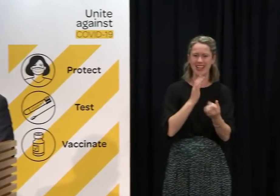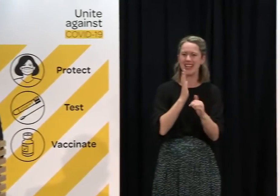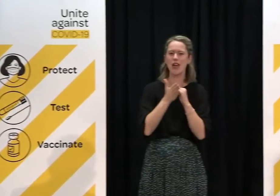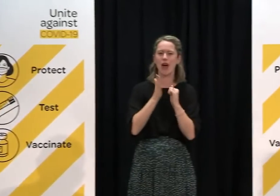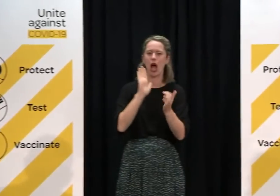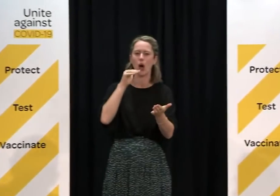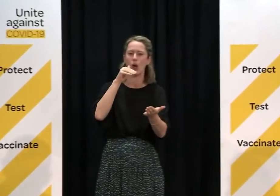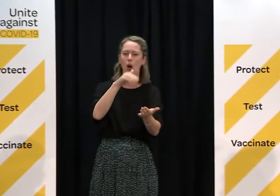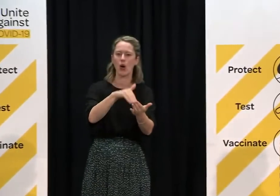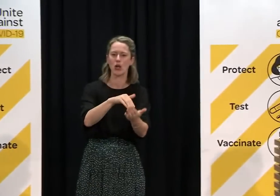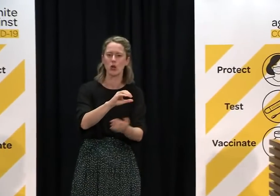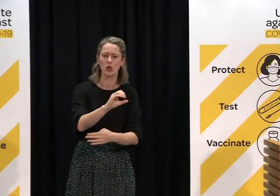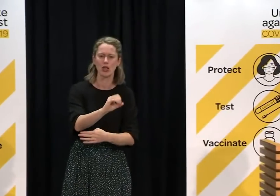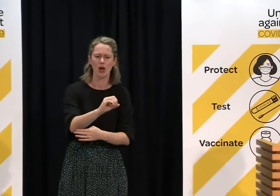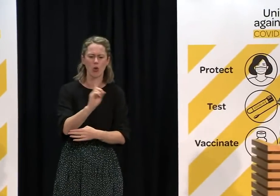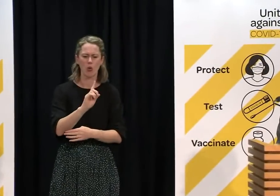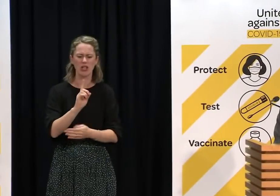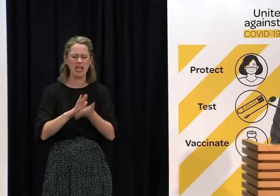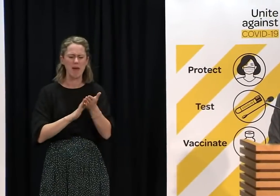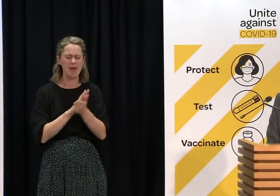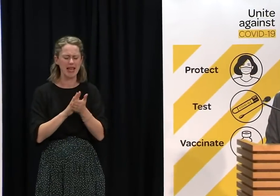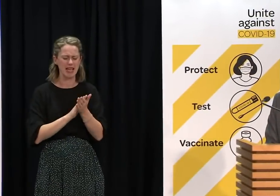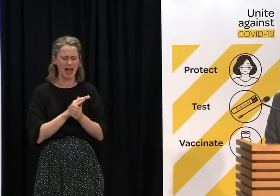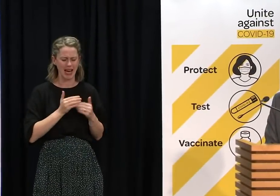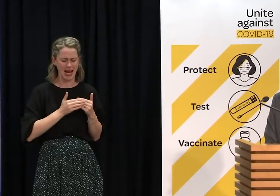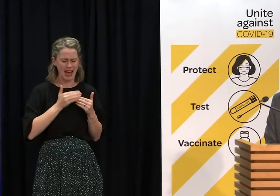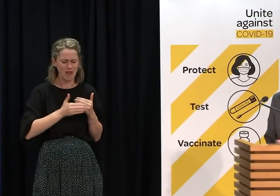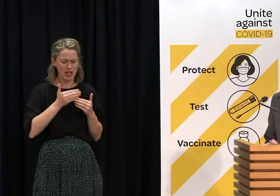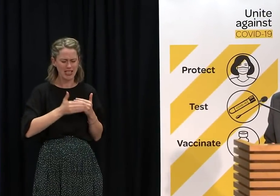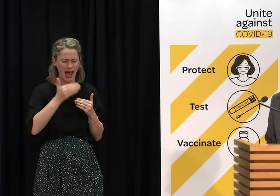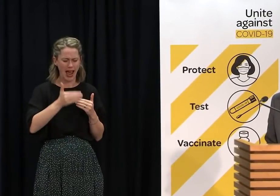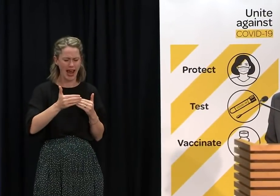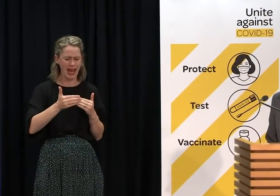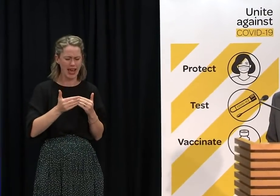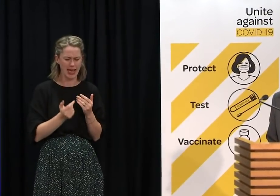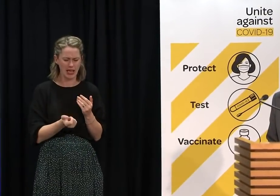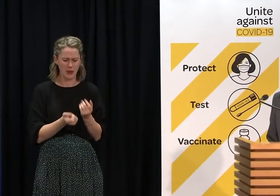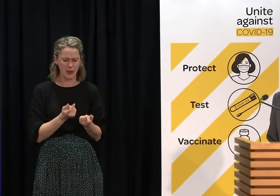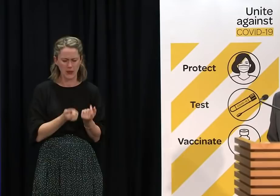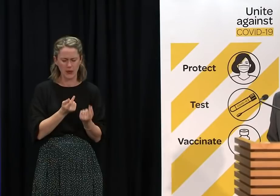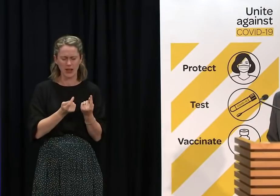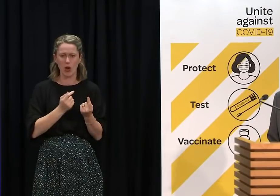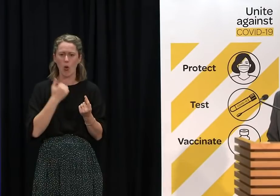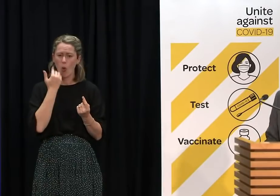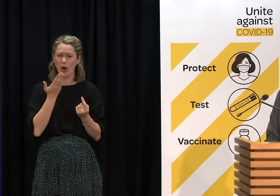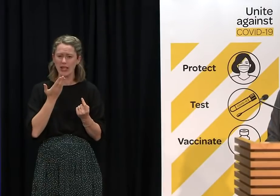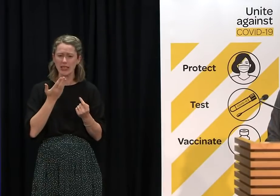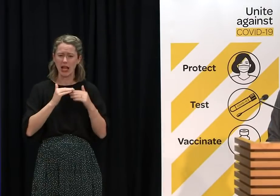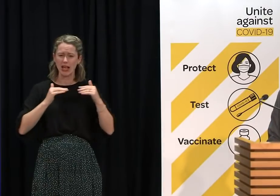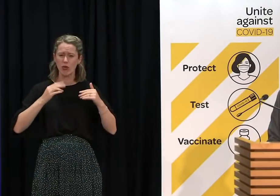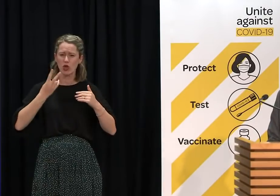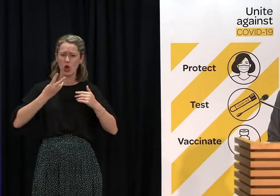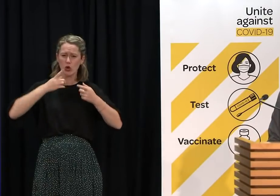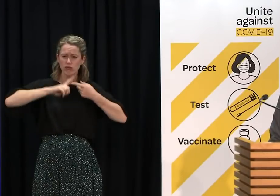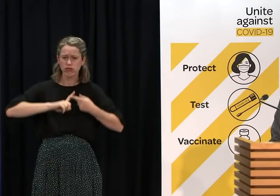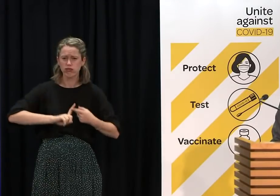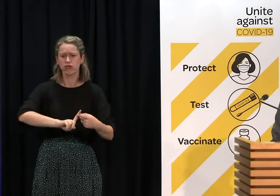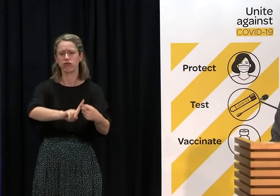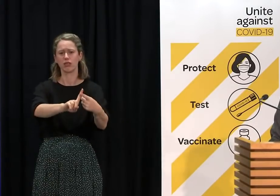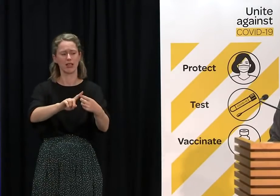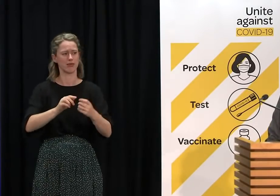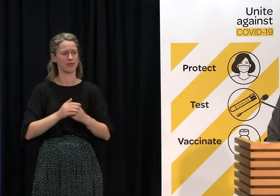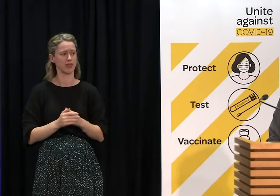know, single-digit case numbers every day and some level of level 2-ish, level 3-ish restrictions? Well, that's